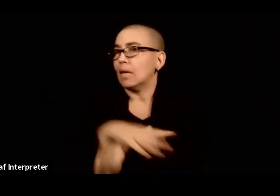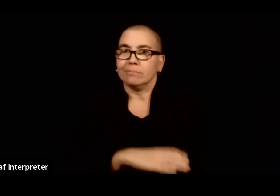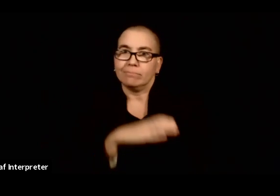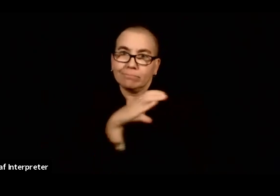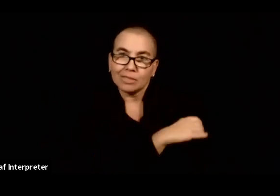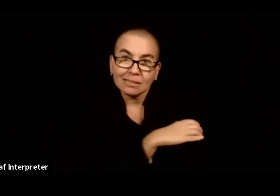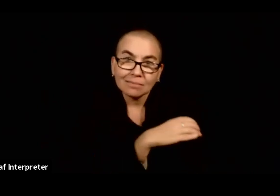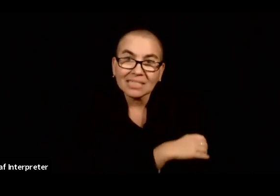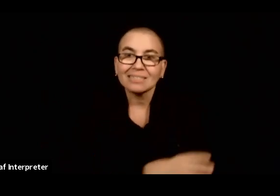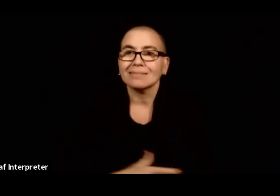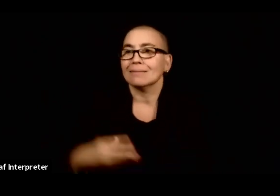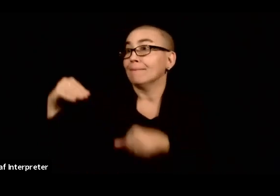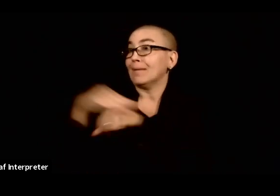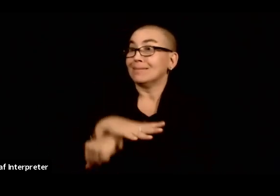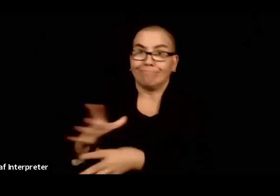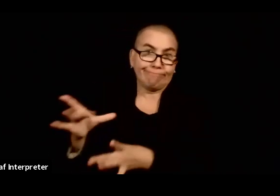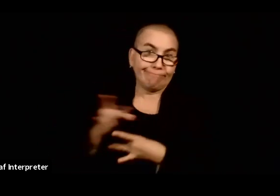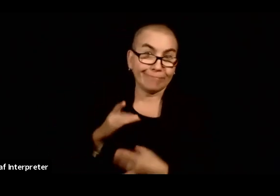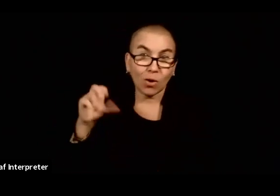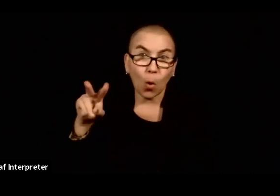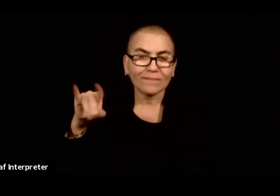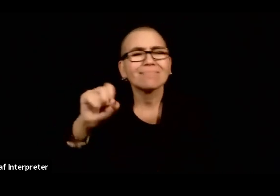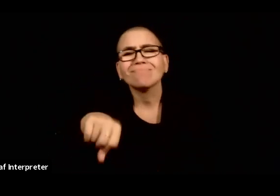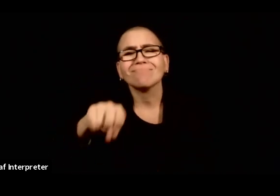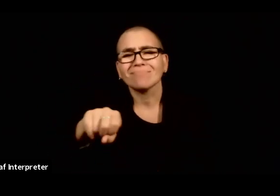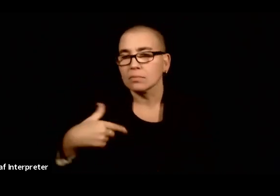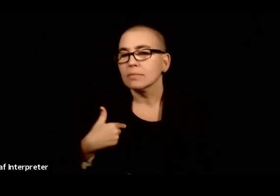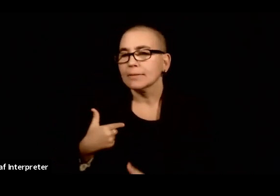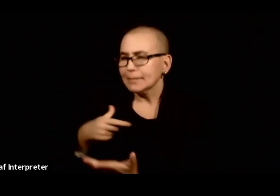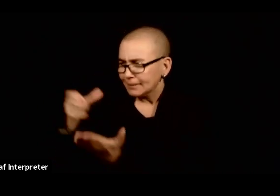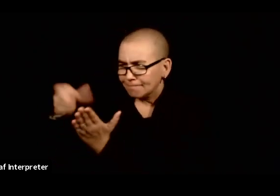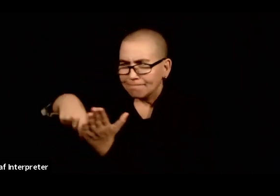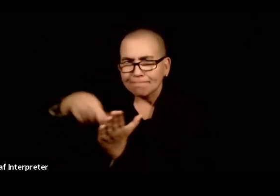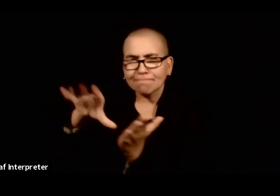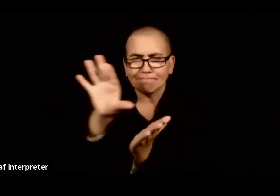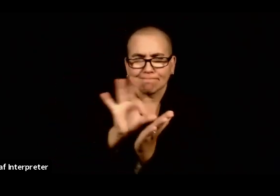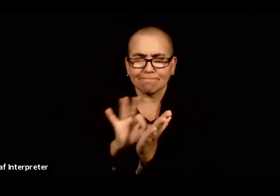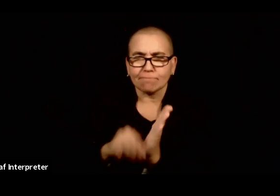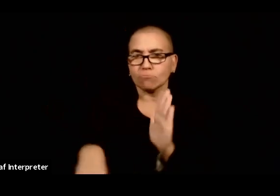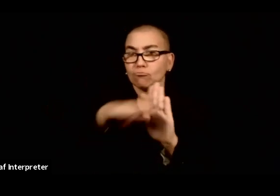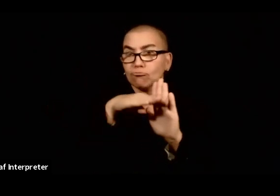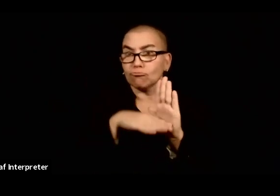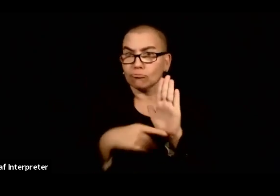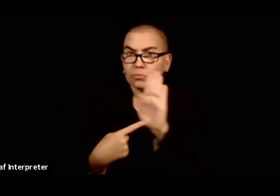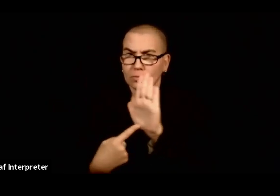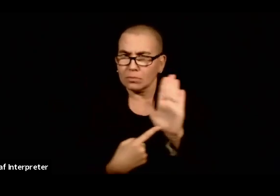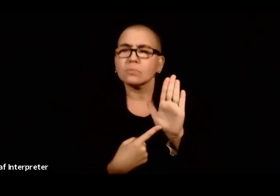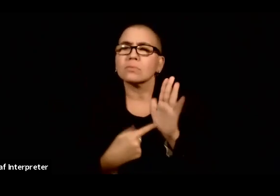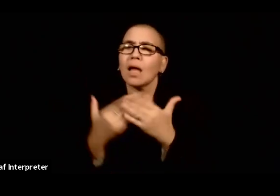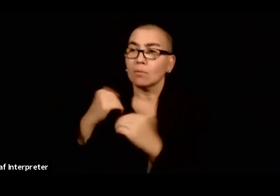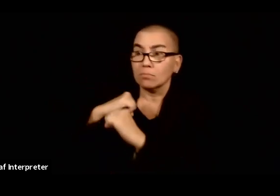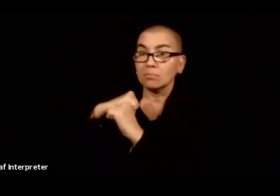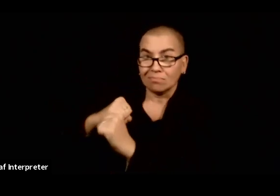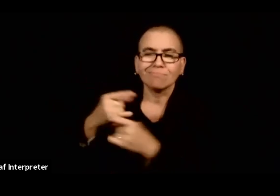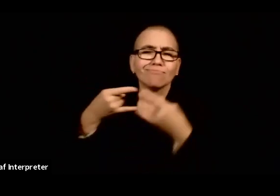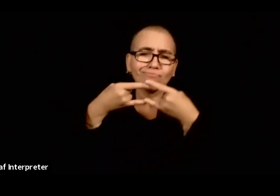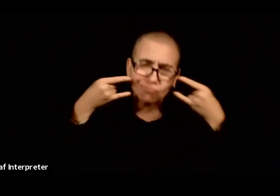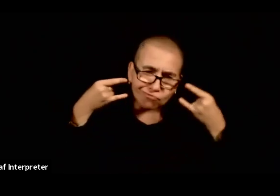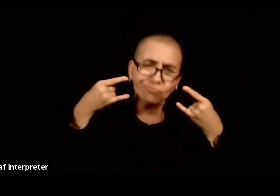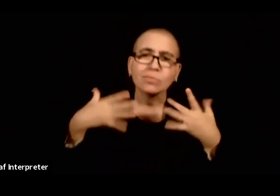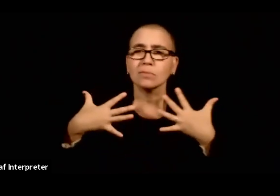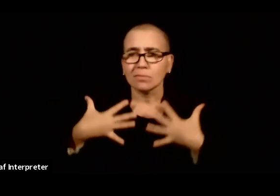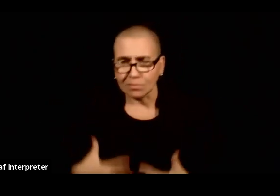related to preventing COVID that's very much in the moment and short term, if you will. So wear a mask,